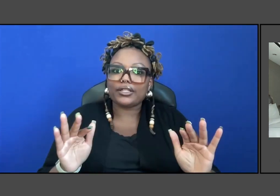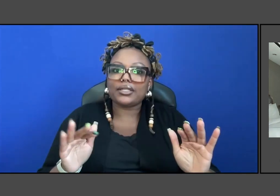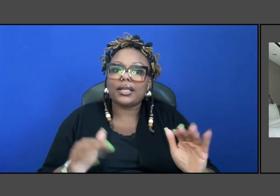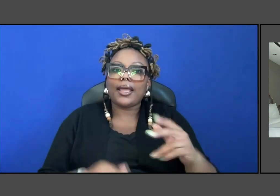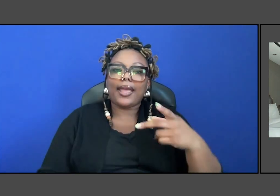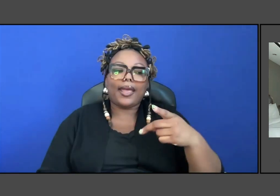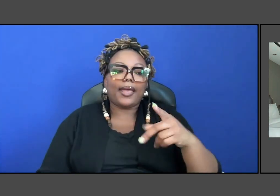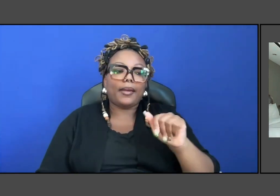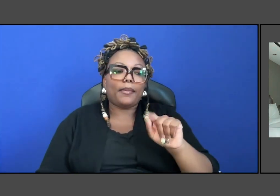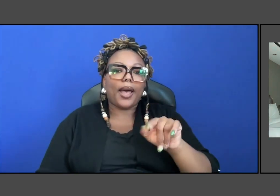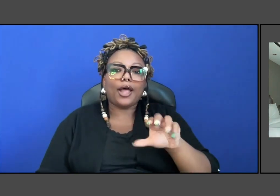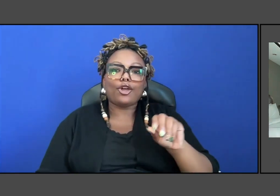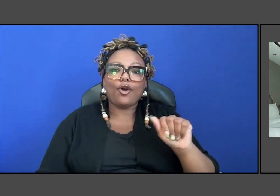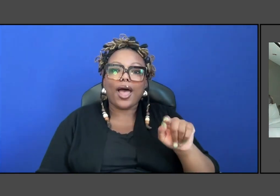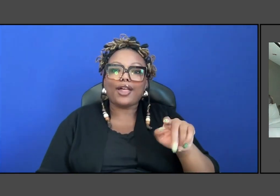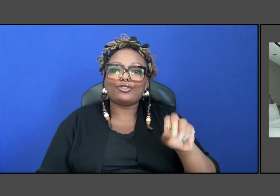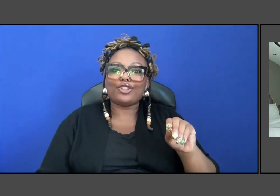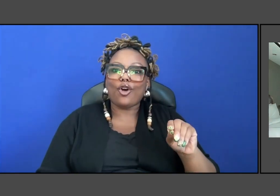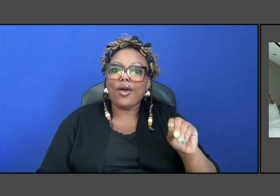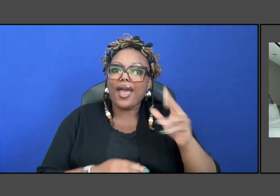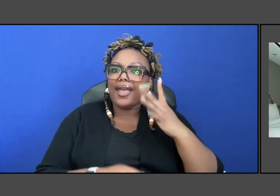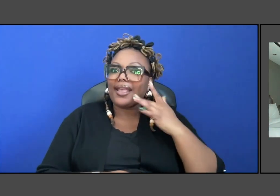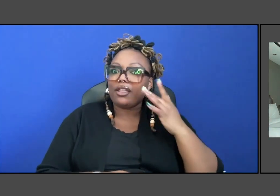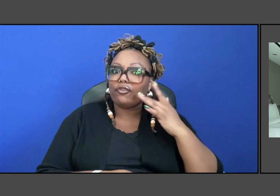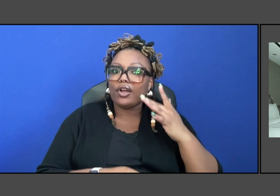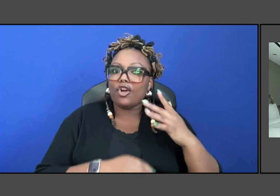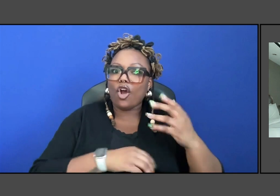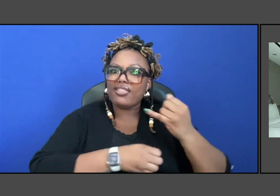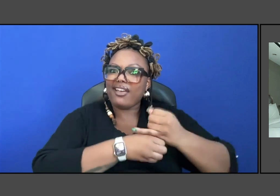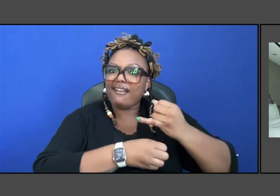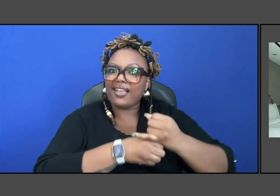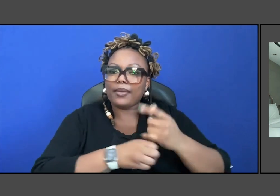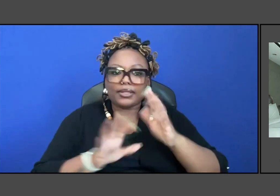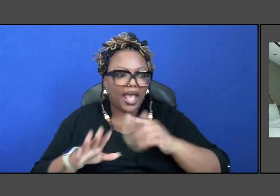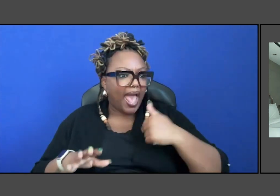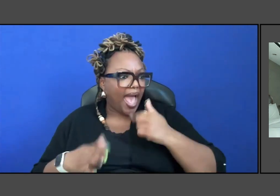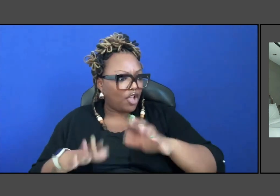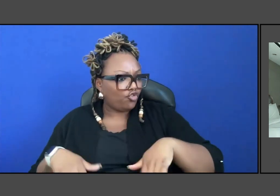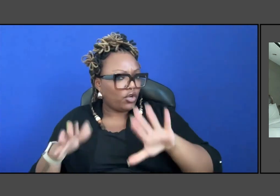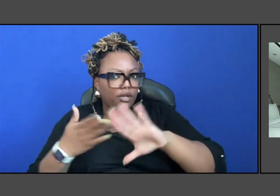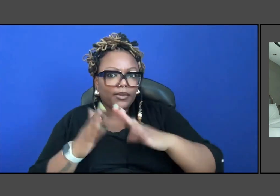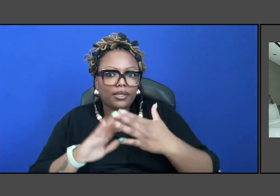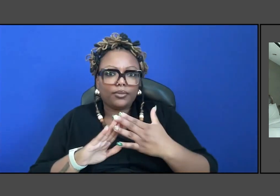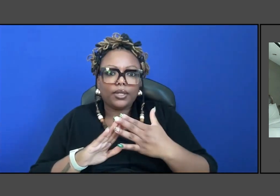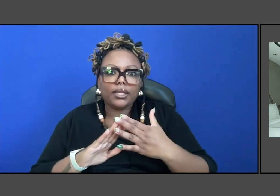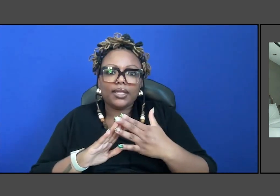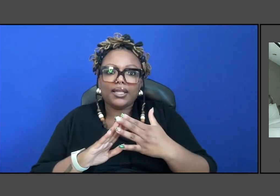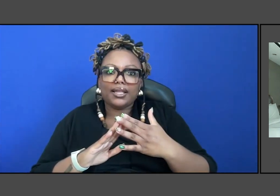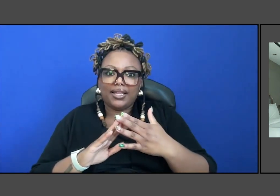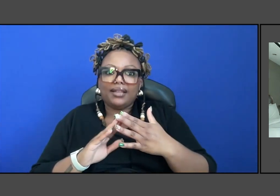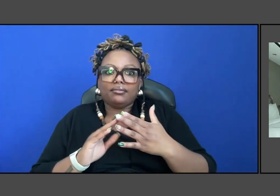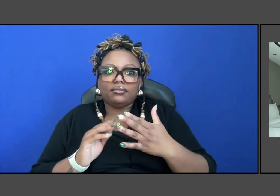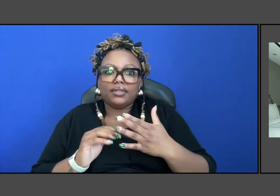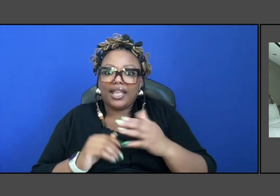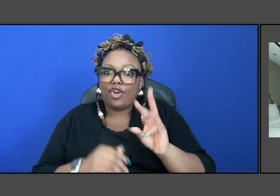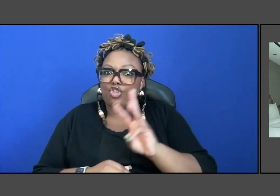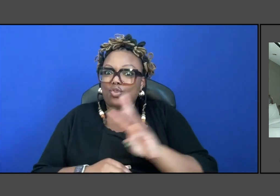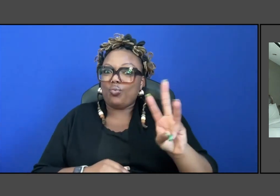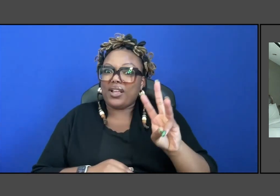on that campus, I had grown up in a community that was right around me, at least in the west side of San Antonio, was